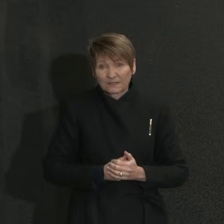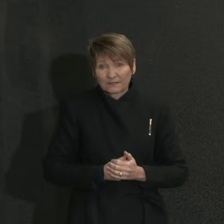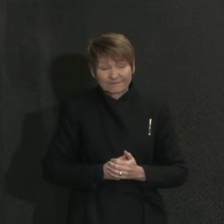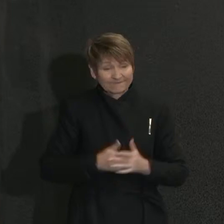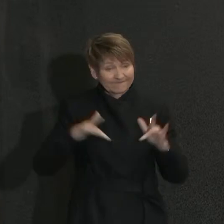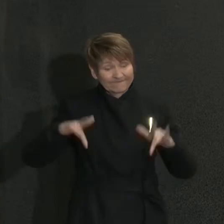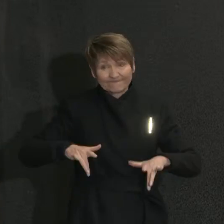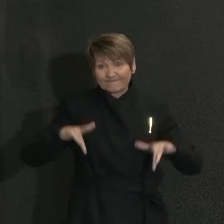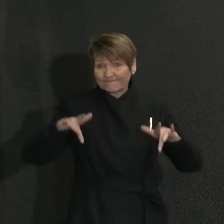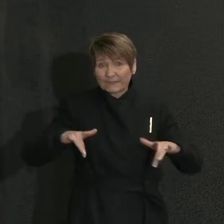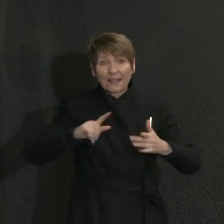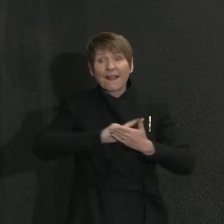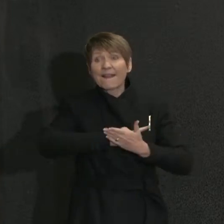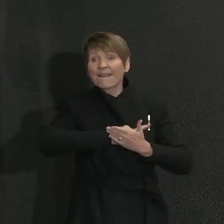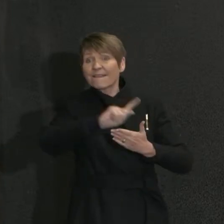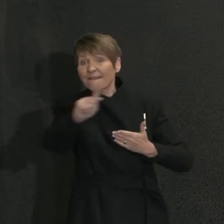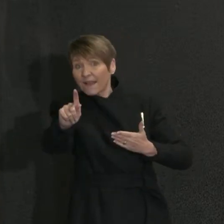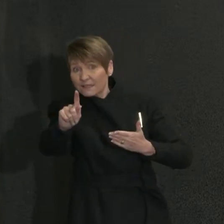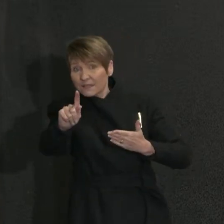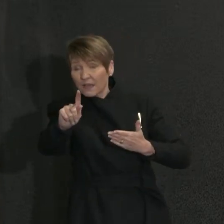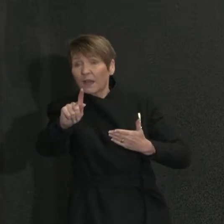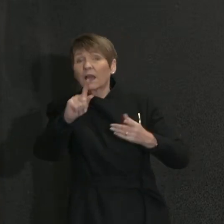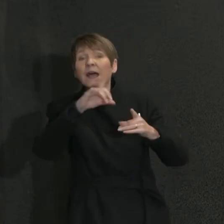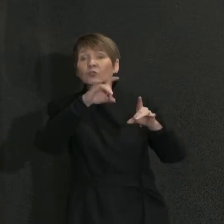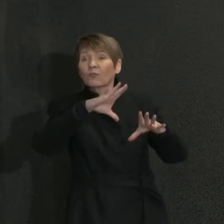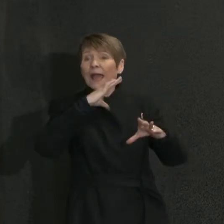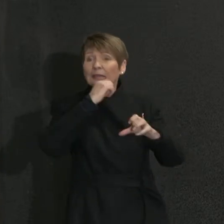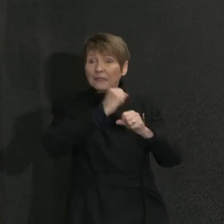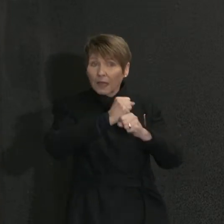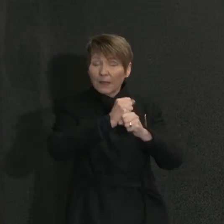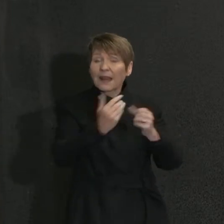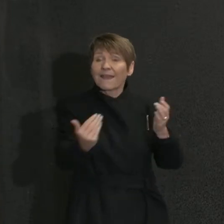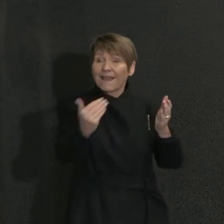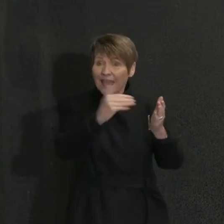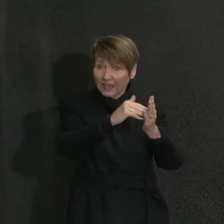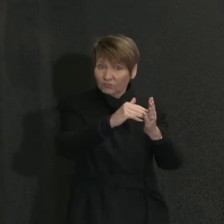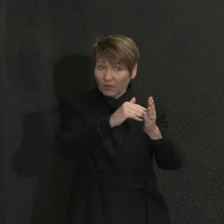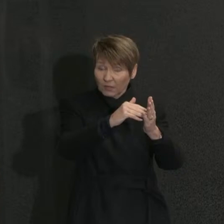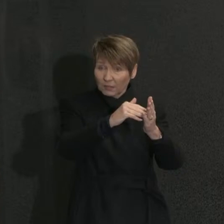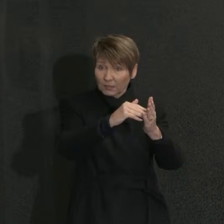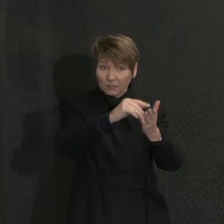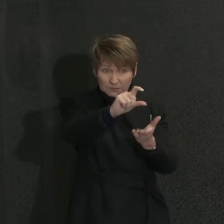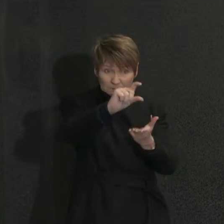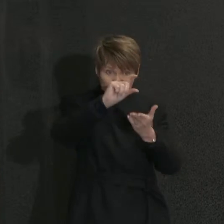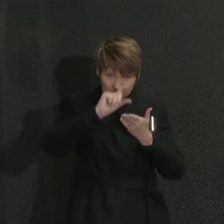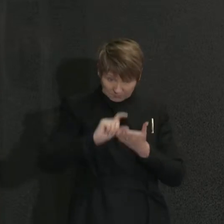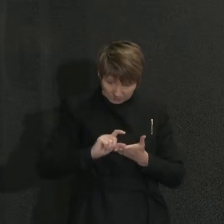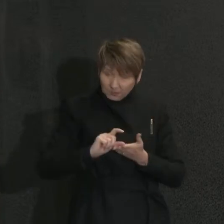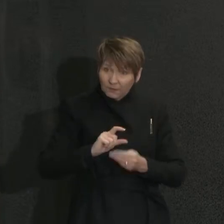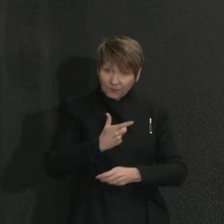until 80% of us, and hopefully more, go and get not one but 2 jabs